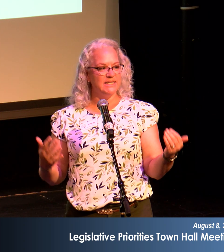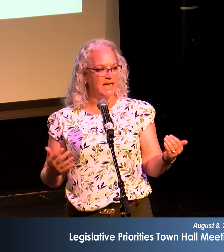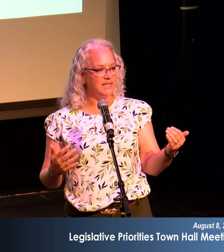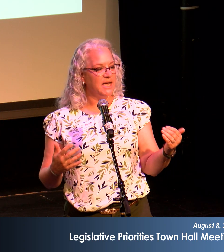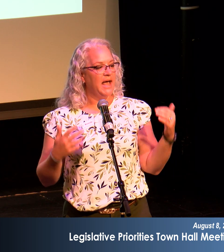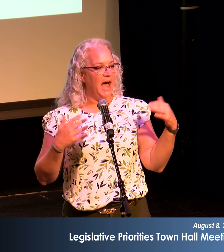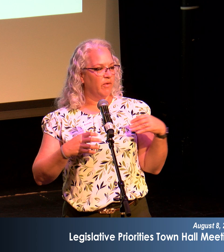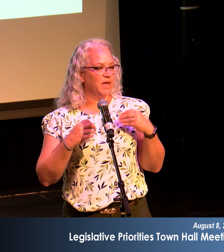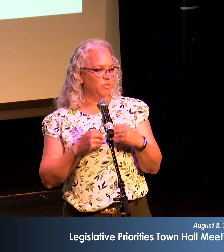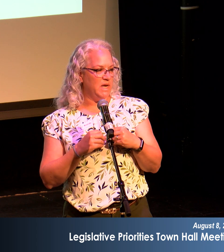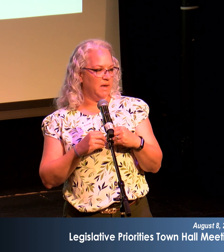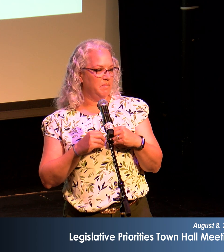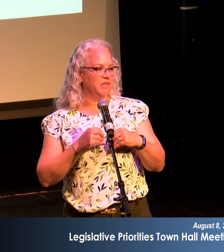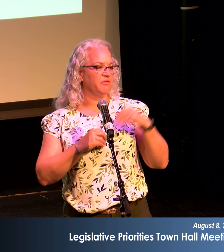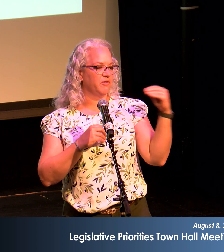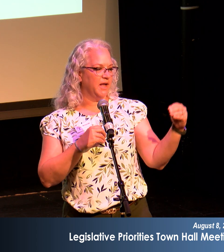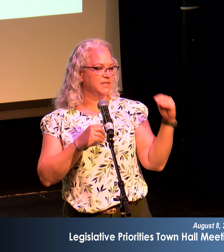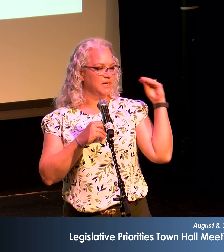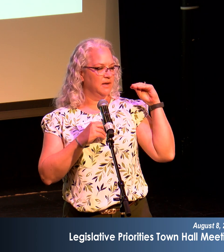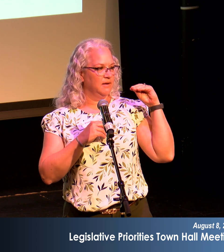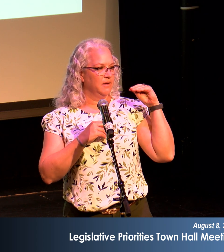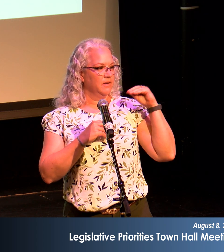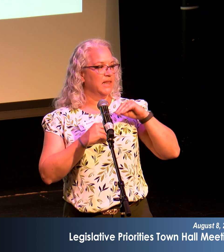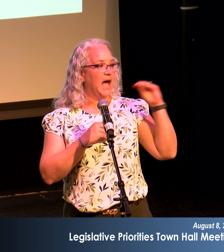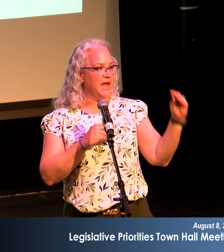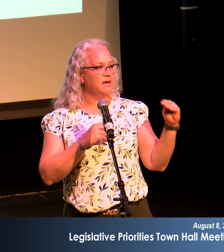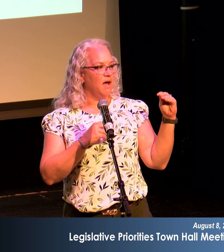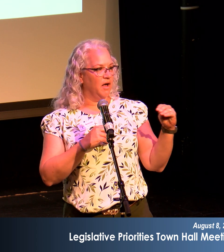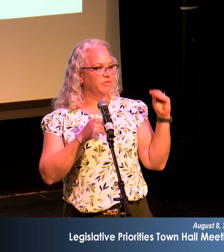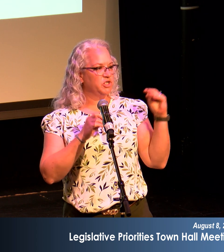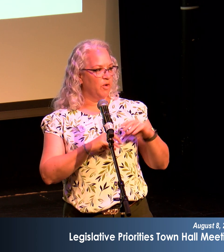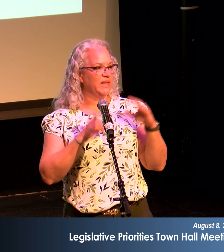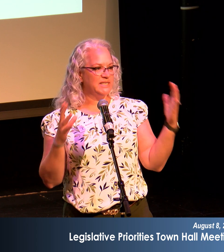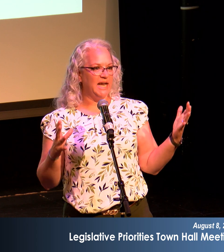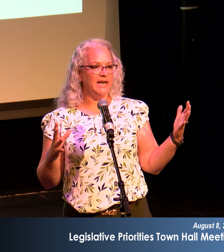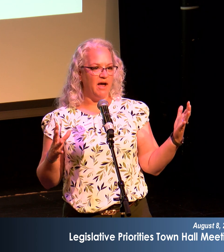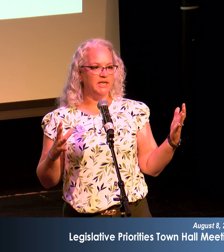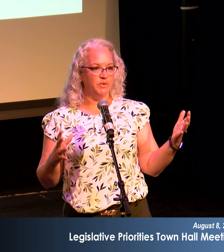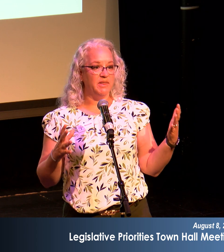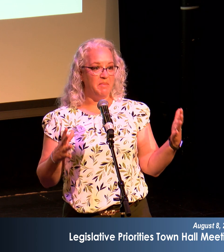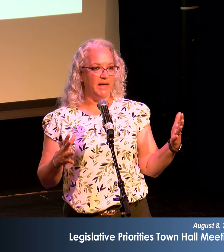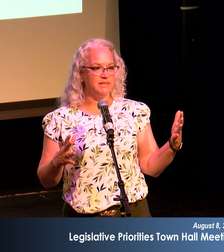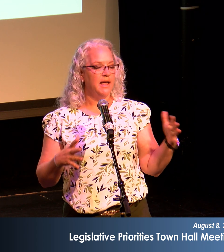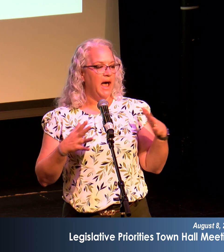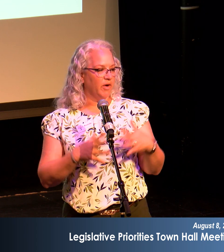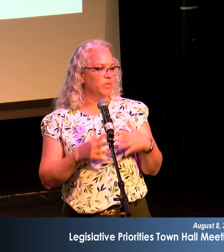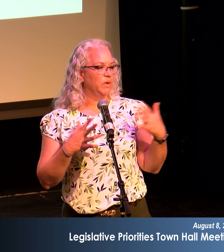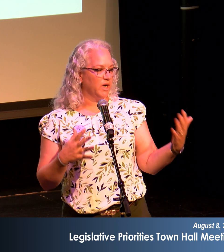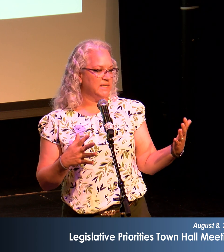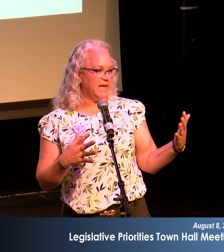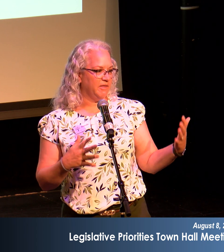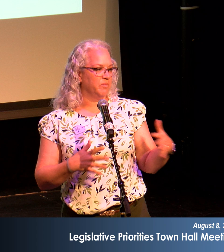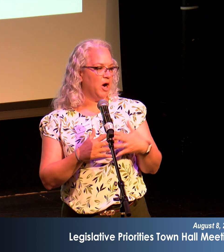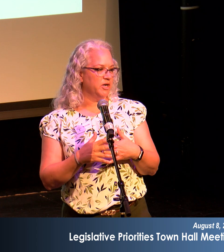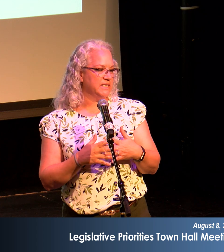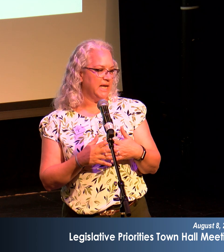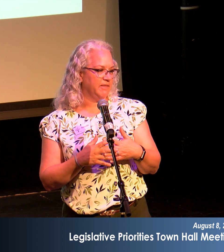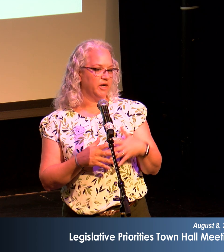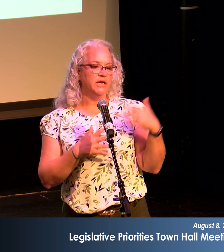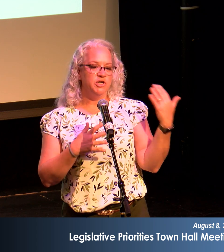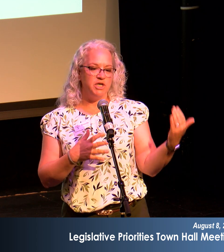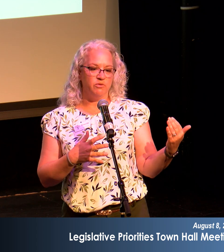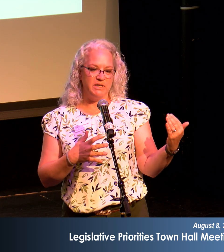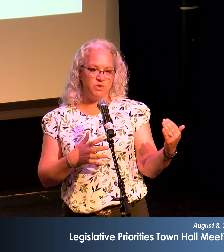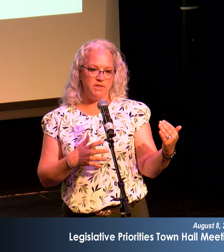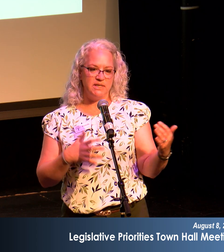city in the state. How can we be the front line of showing the state how to do it the best? How can we work together, partner